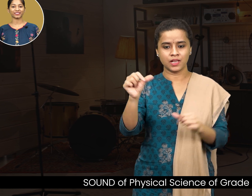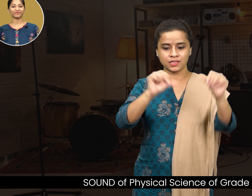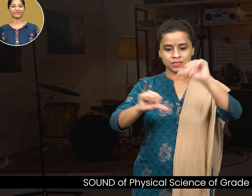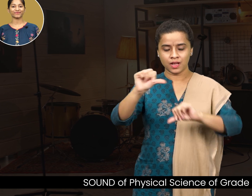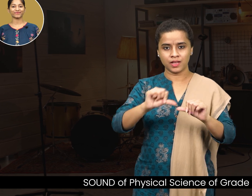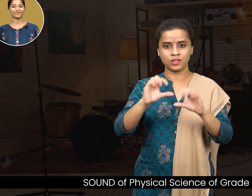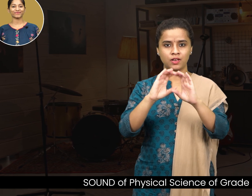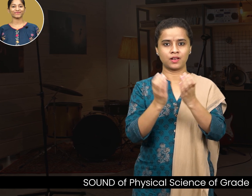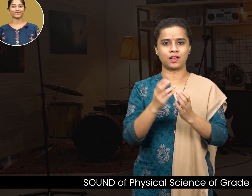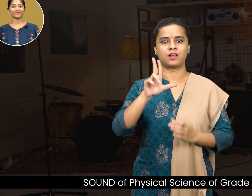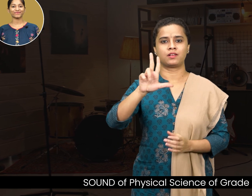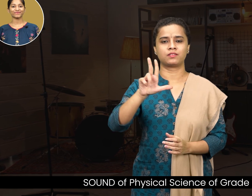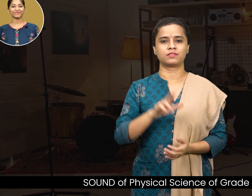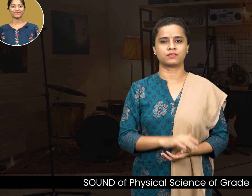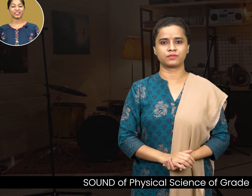8.